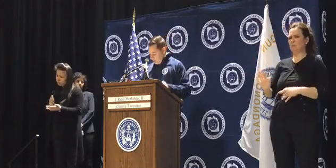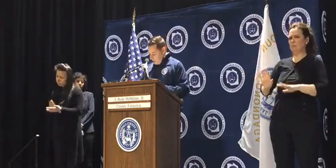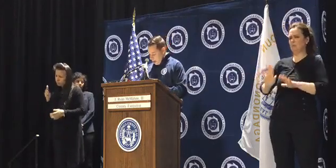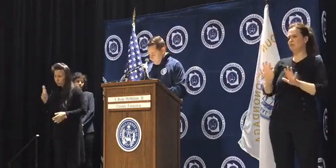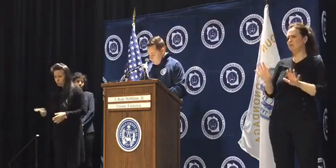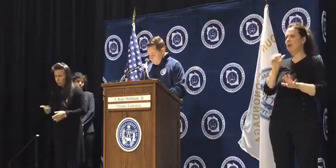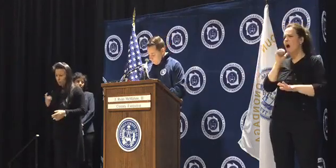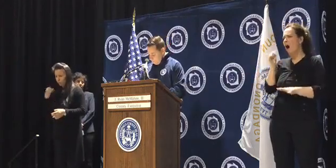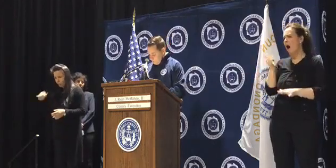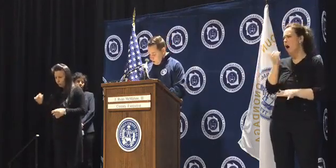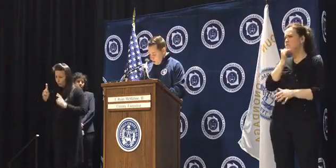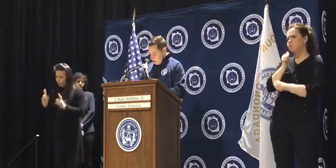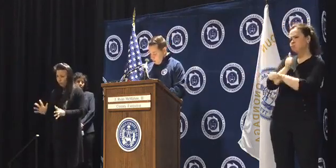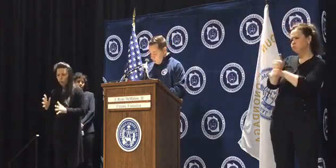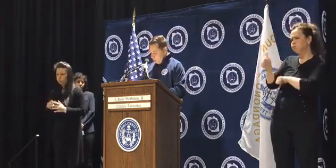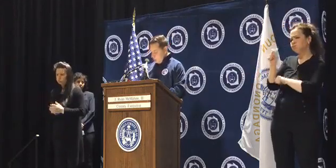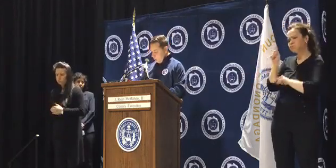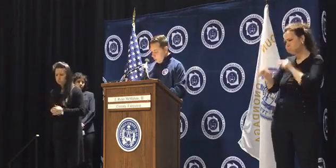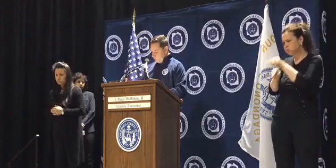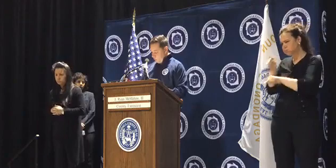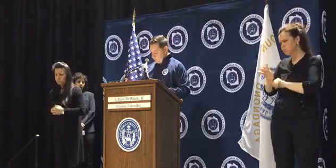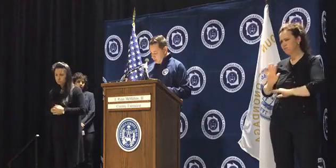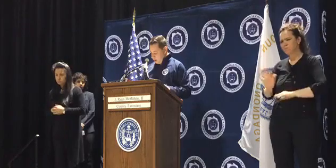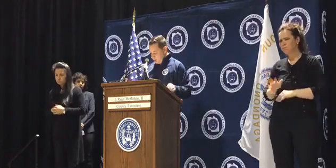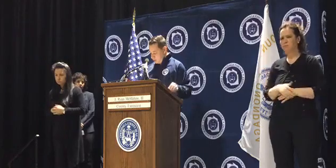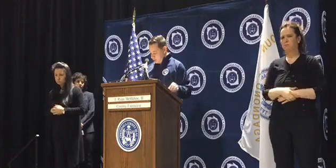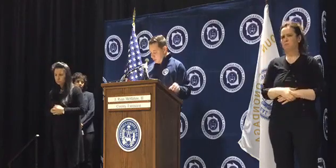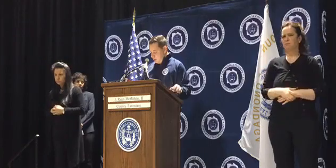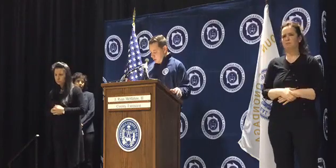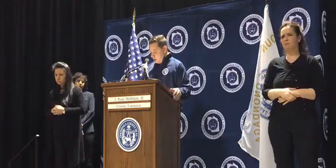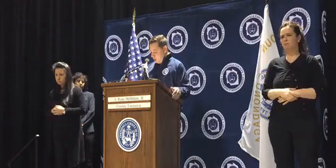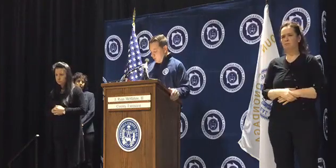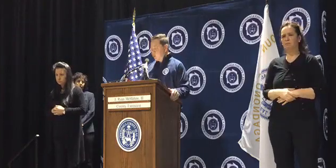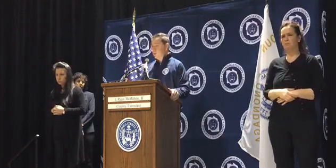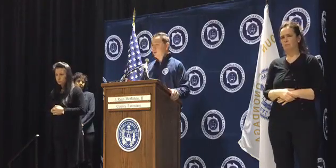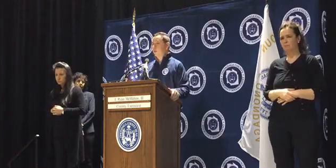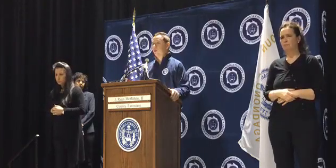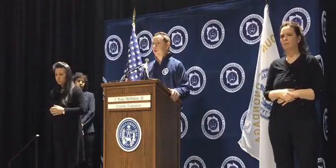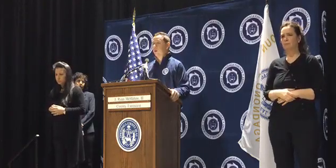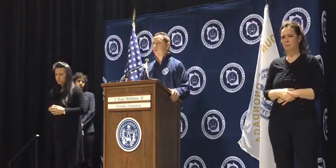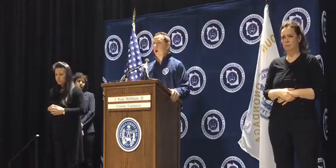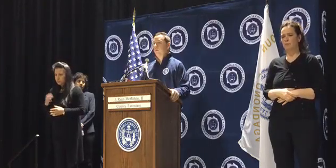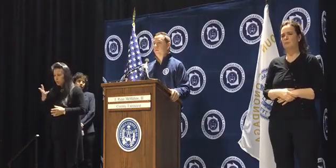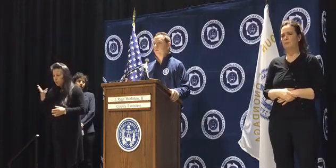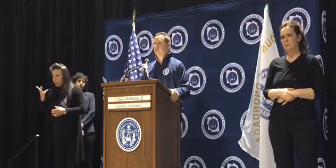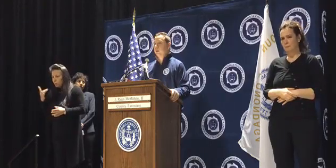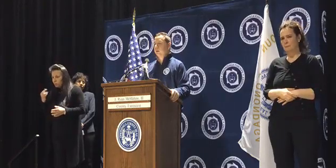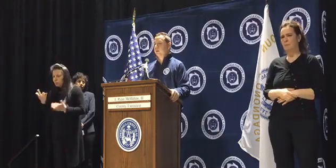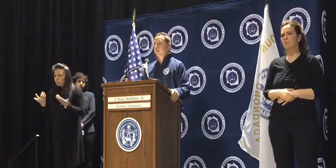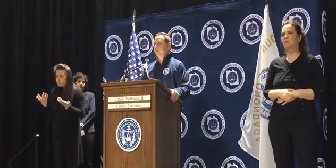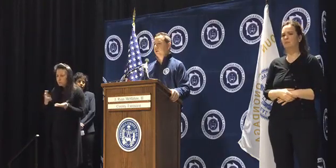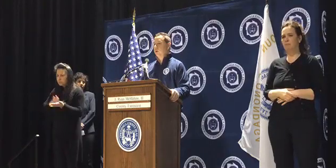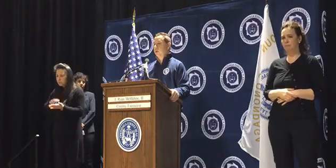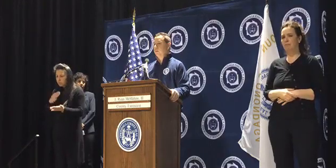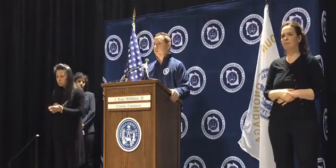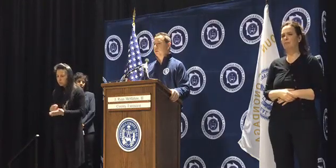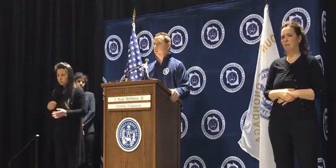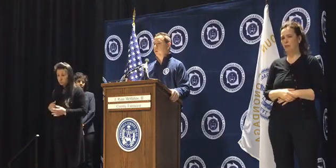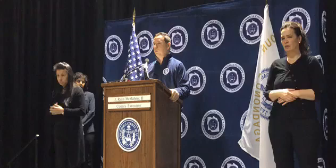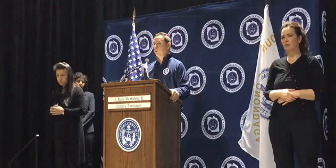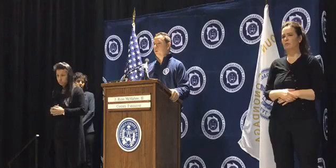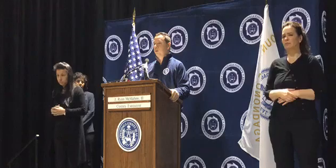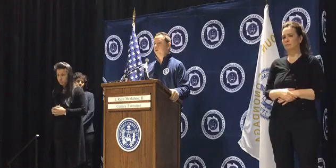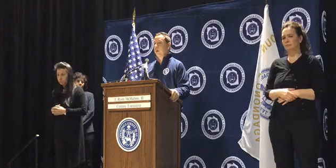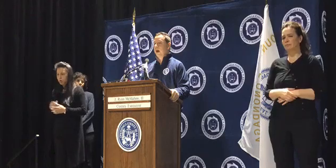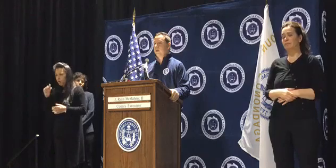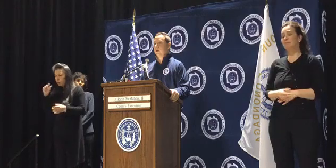Looking at that, what do we see by this? We knew these numbers would go up. They're going to continue to go up as we get